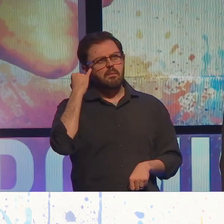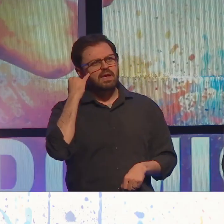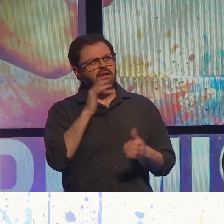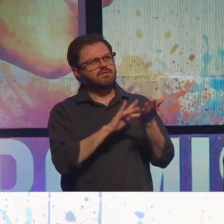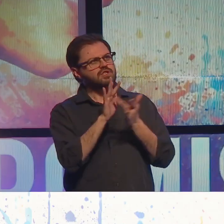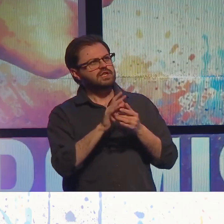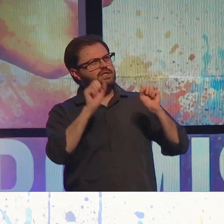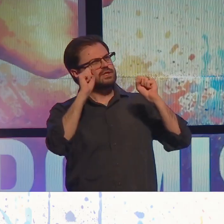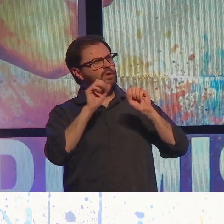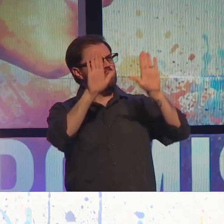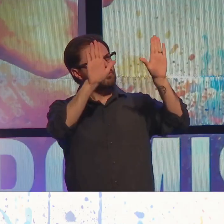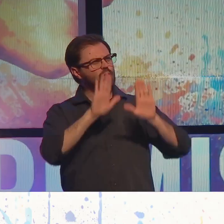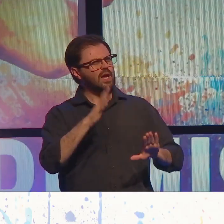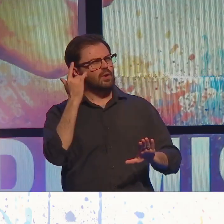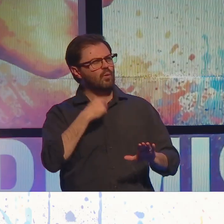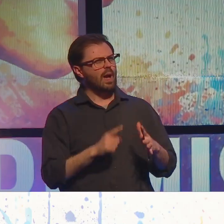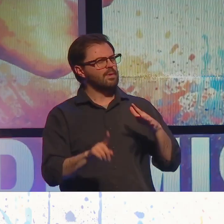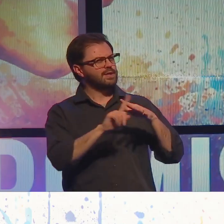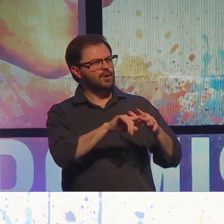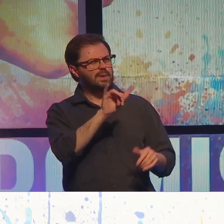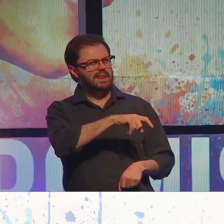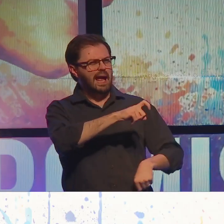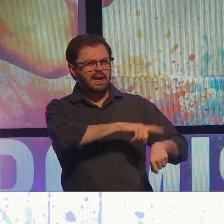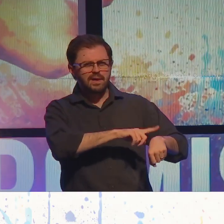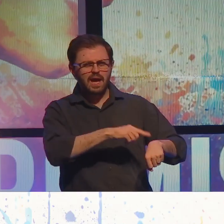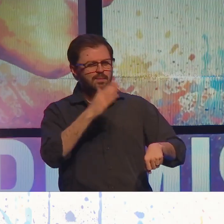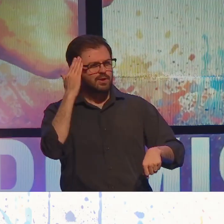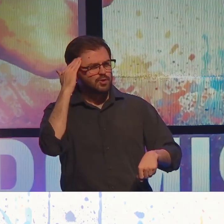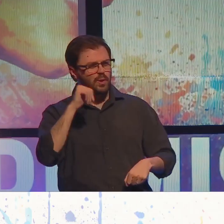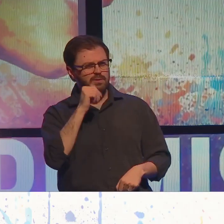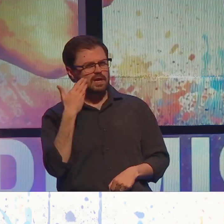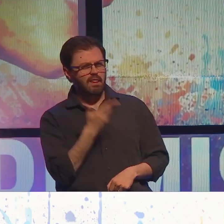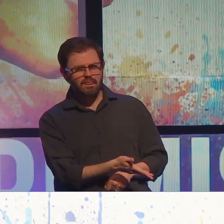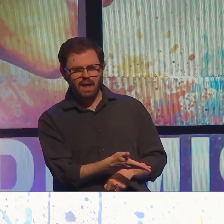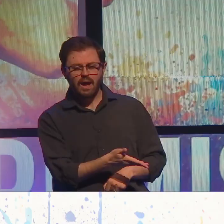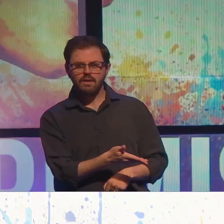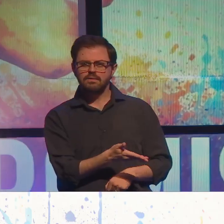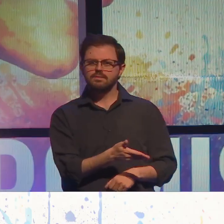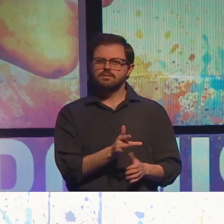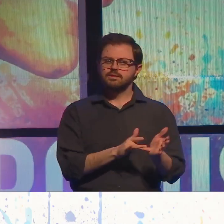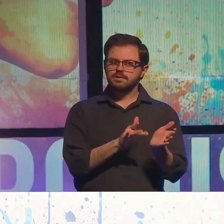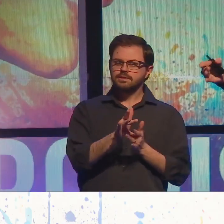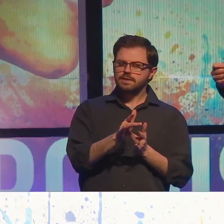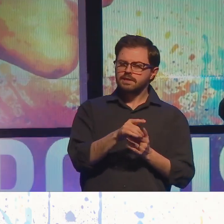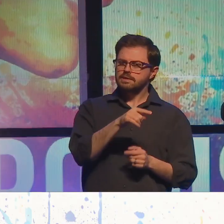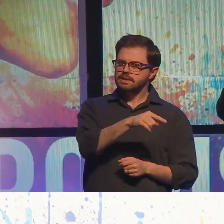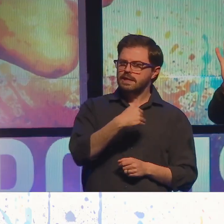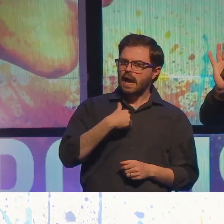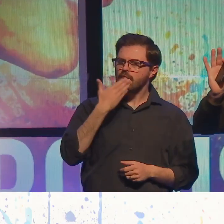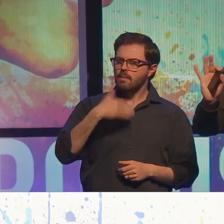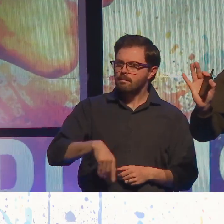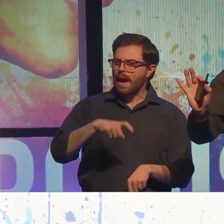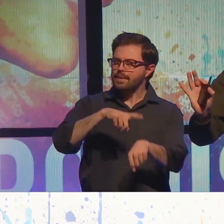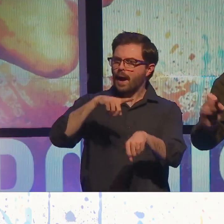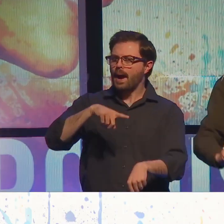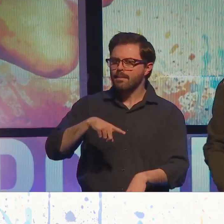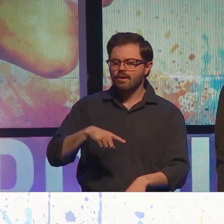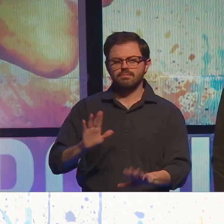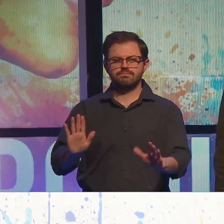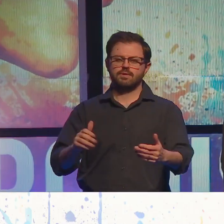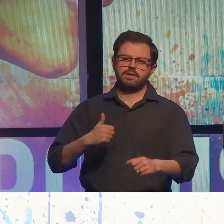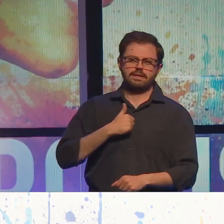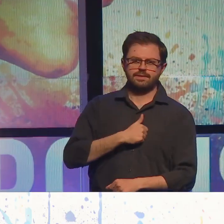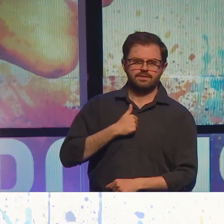literally, you got to ask Jesus is the one who had the poor timing. Oh, that was too far. Sorry. My bad.